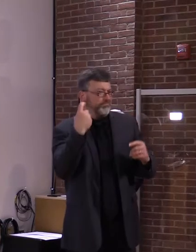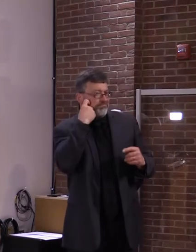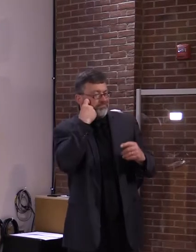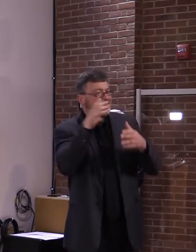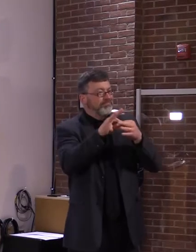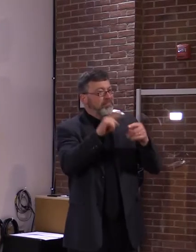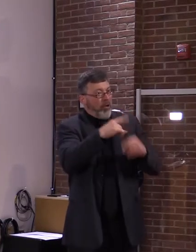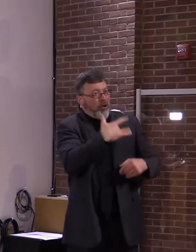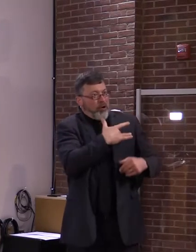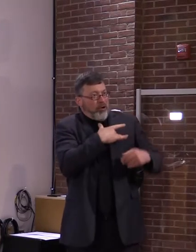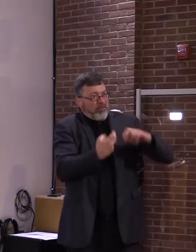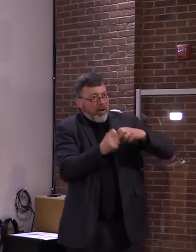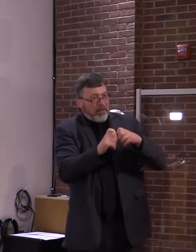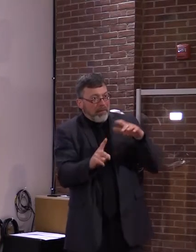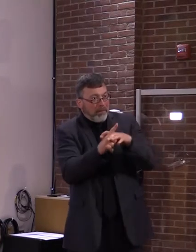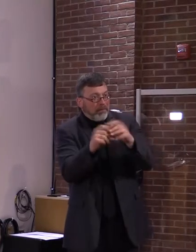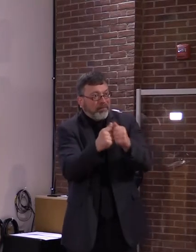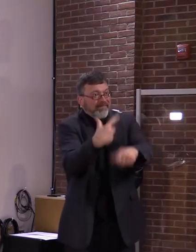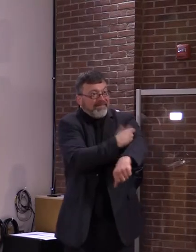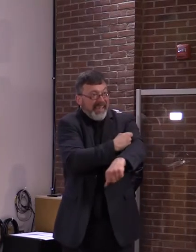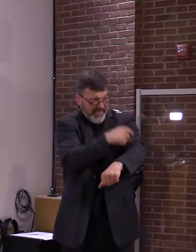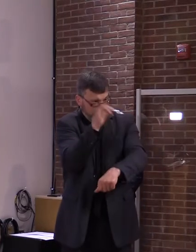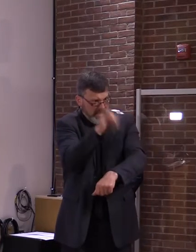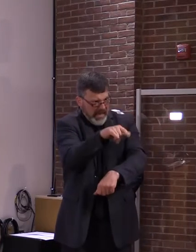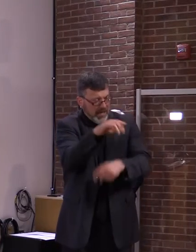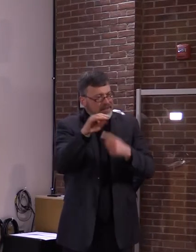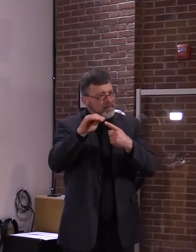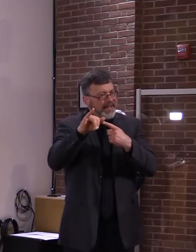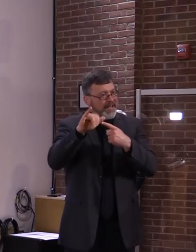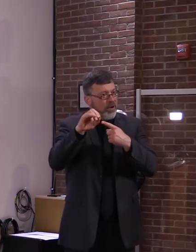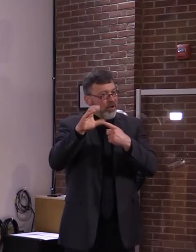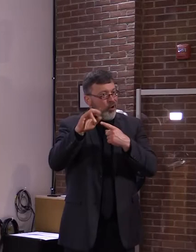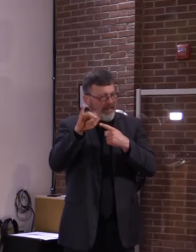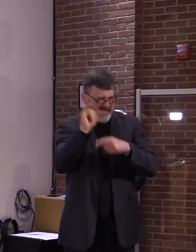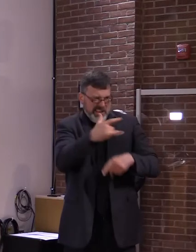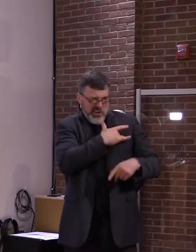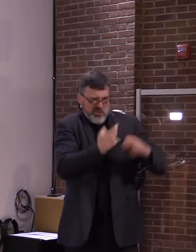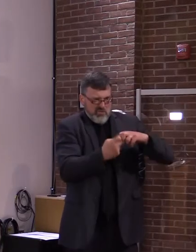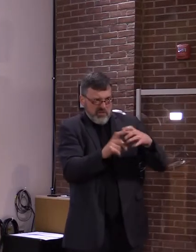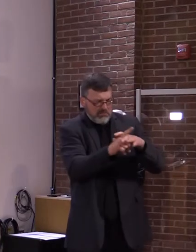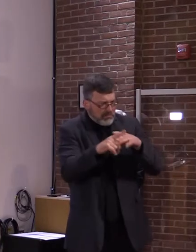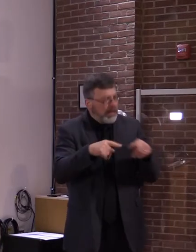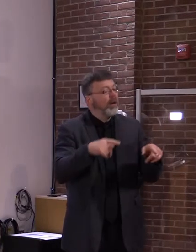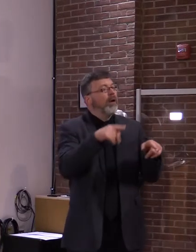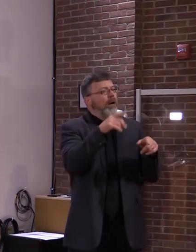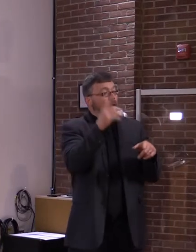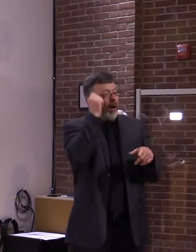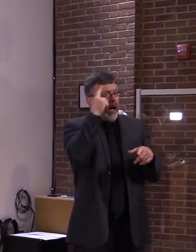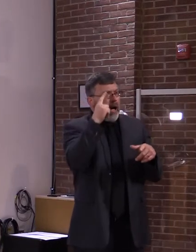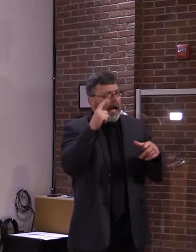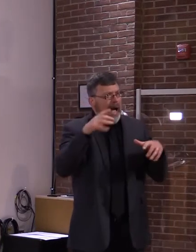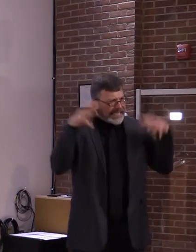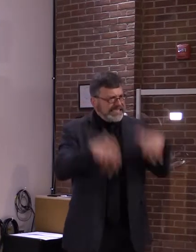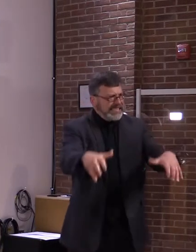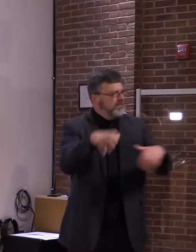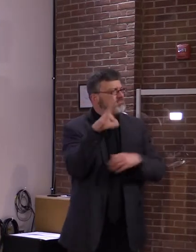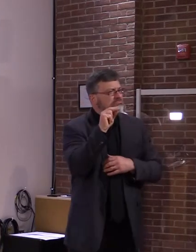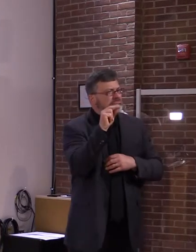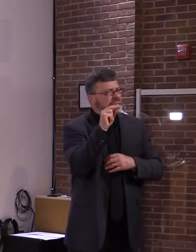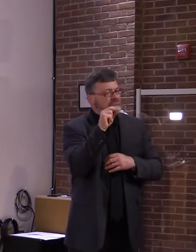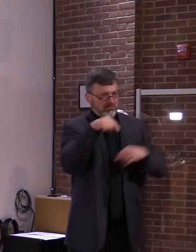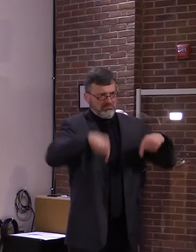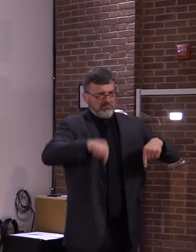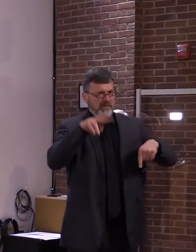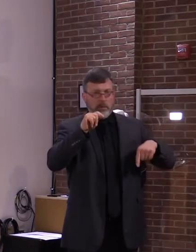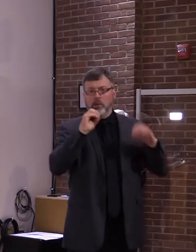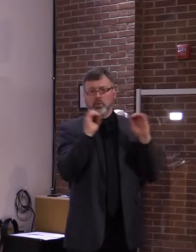group said recently it was looking into some rare cases of this heart problem reported in male adolescents